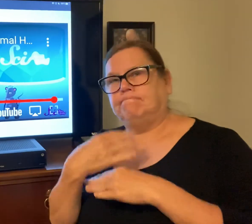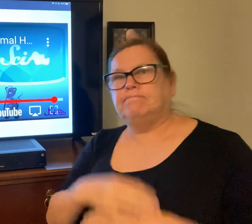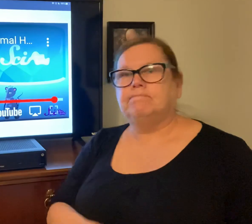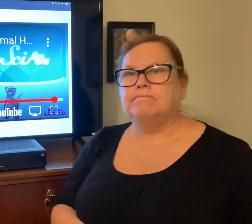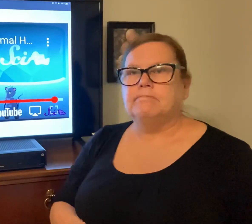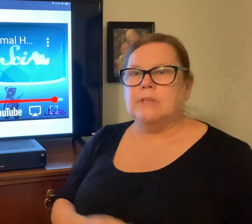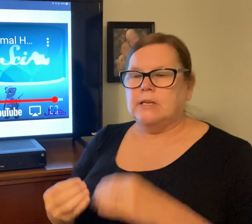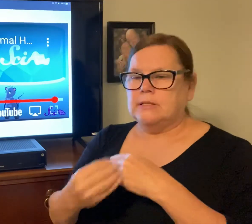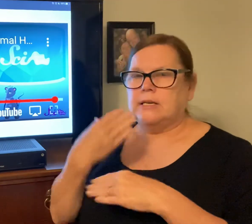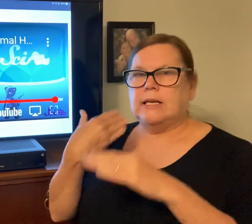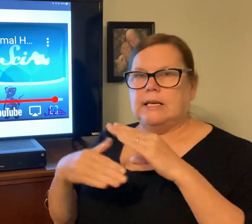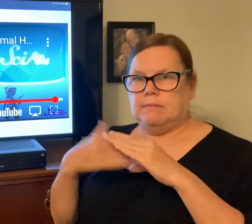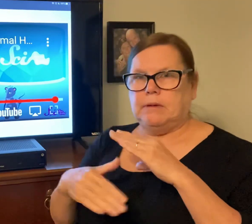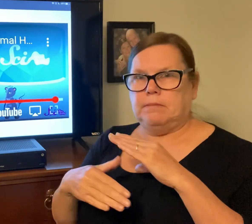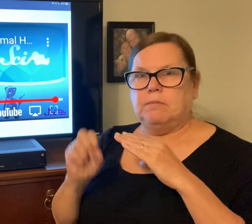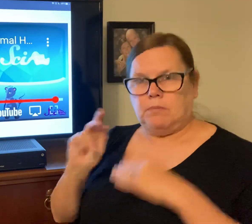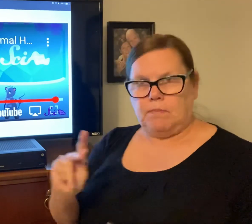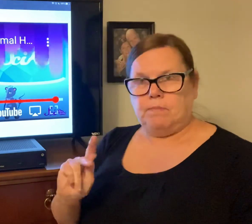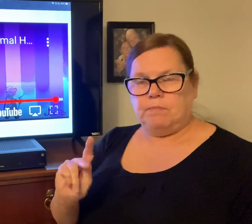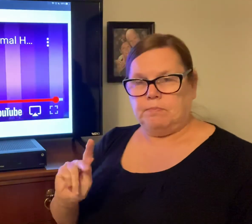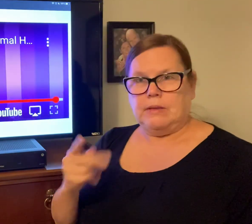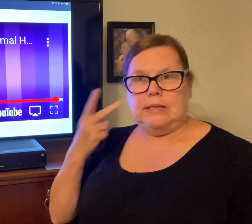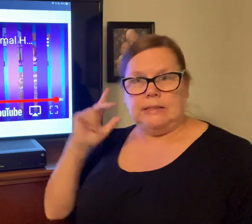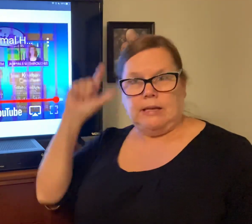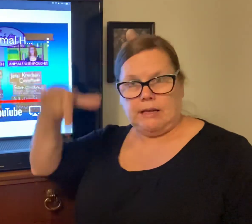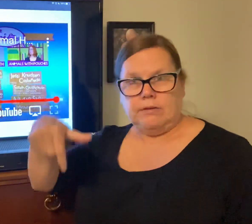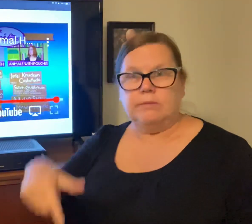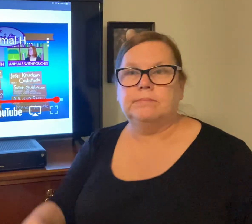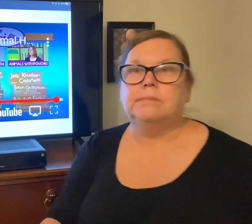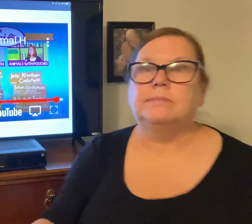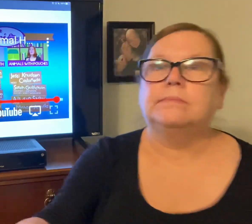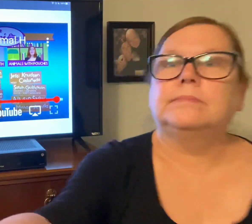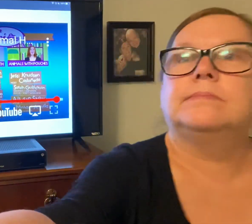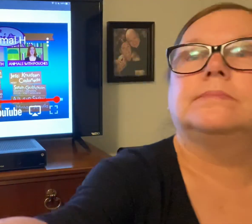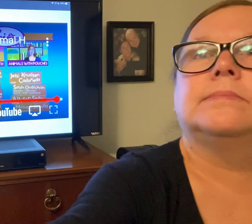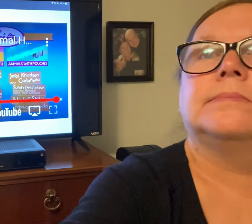email us at kids@thescishow.com, and we'll see you next time.